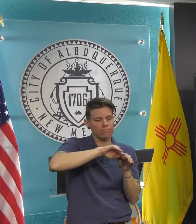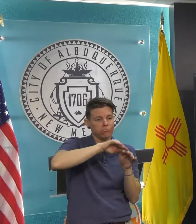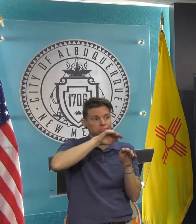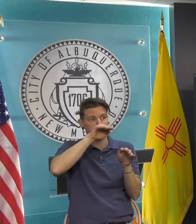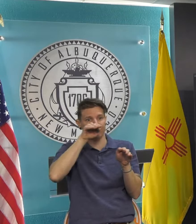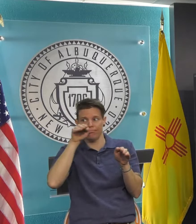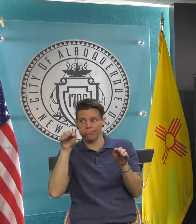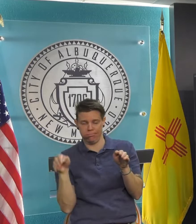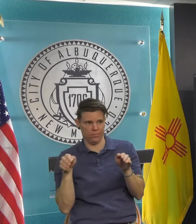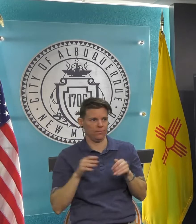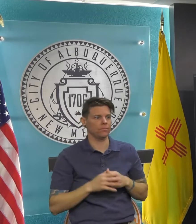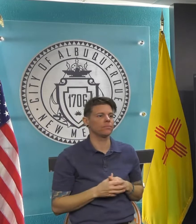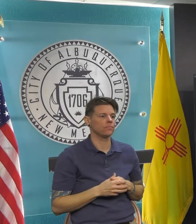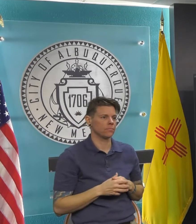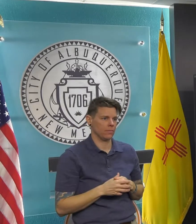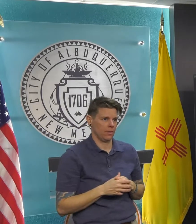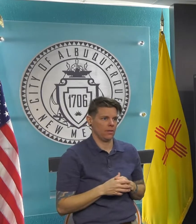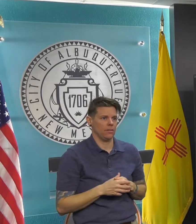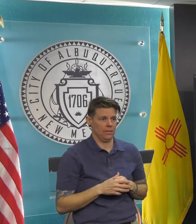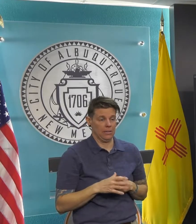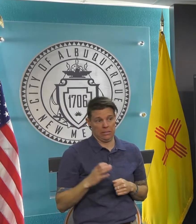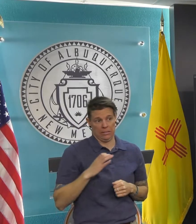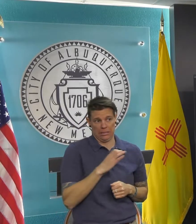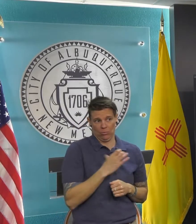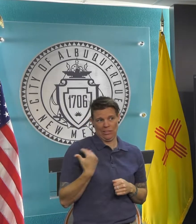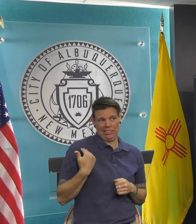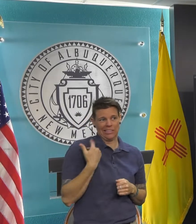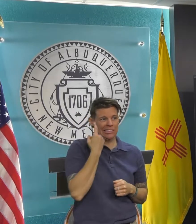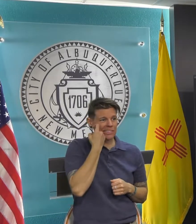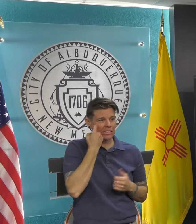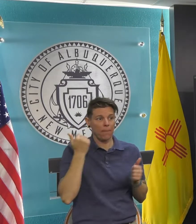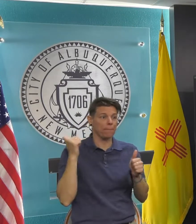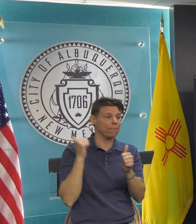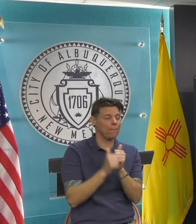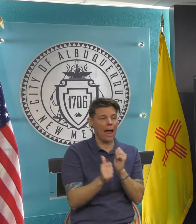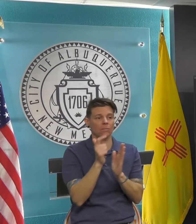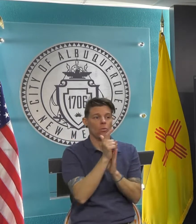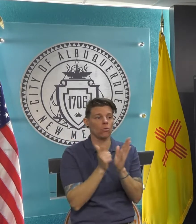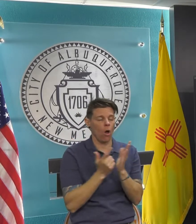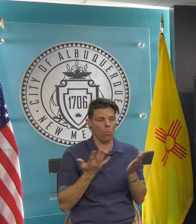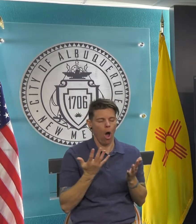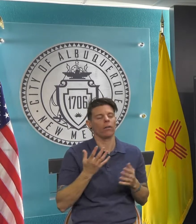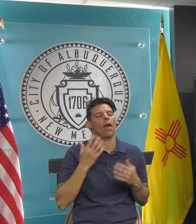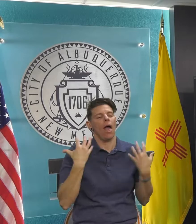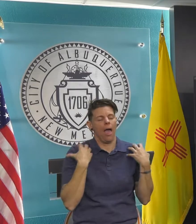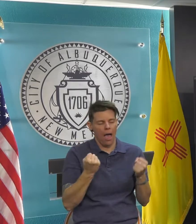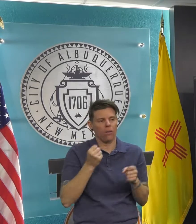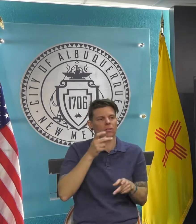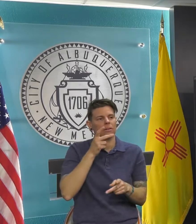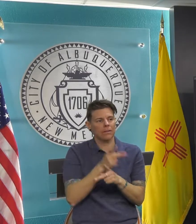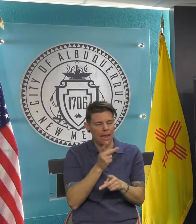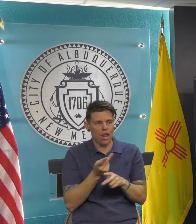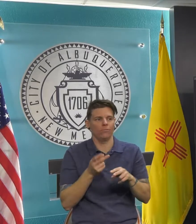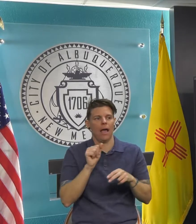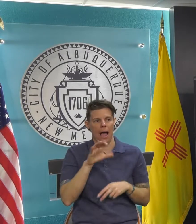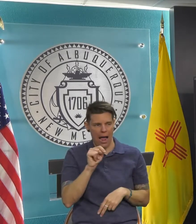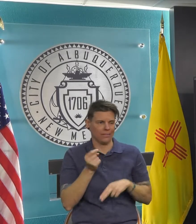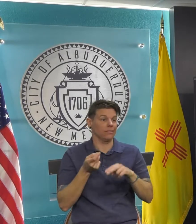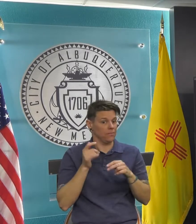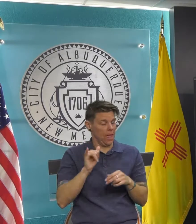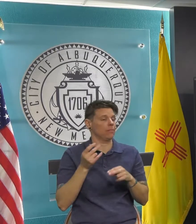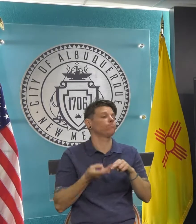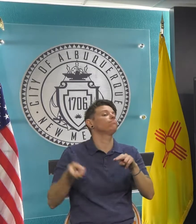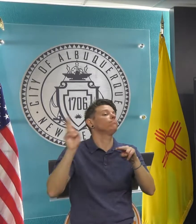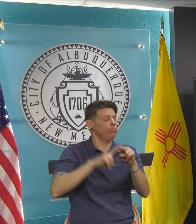Paycheck Protection and Healthcare Enhancement Act. After hearing from families who are struggling to pay rent and make